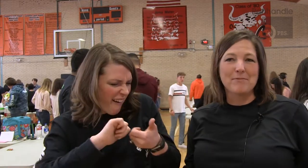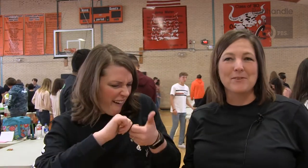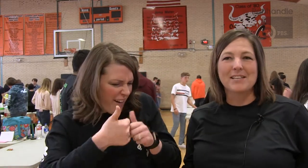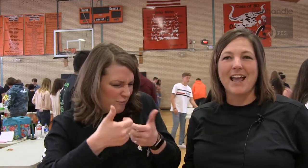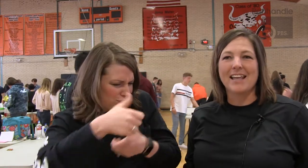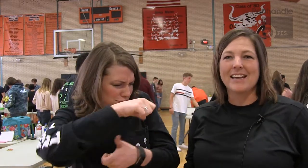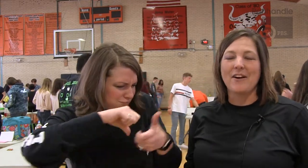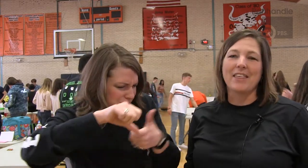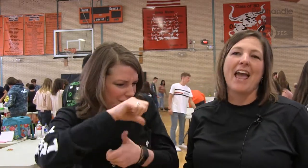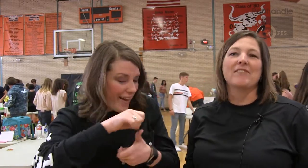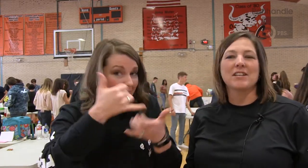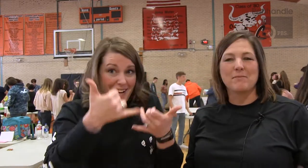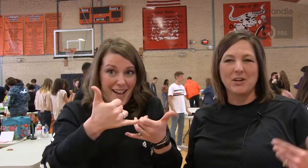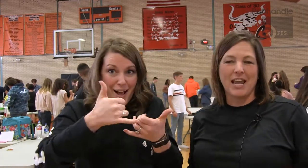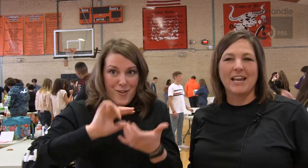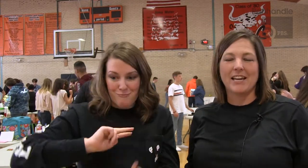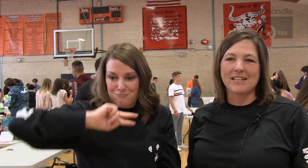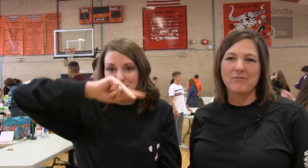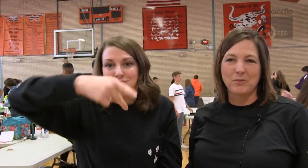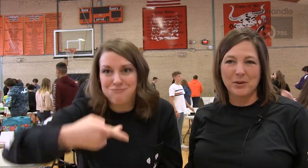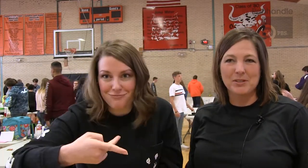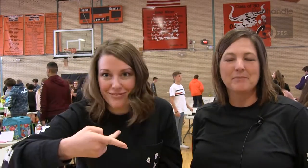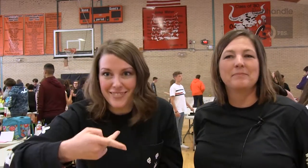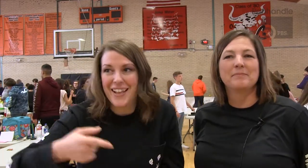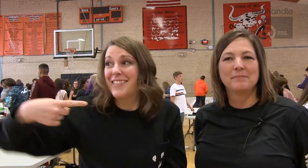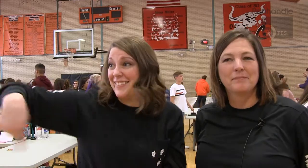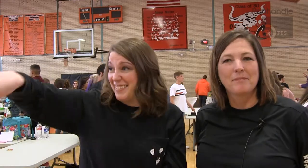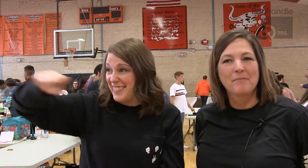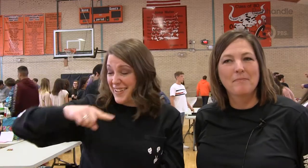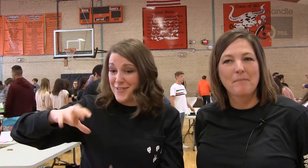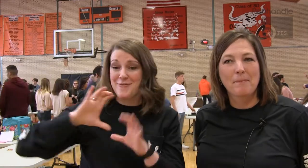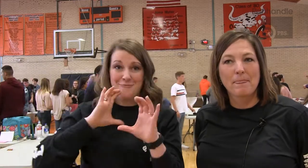flip the tables and now they have to communicate in a Deaf world.